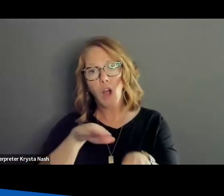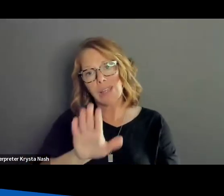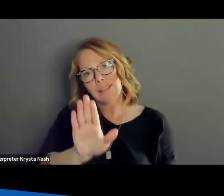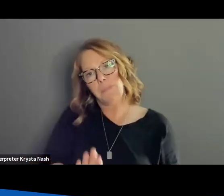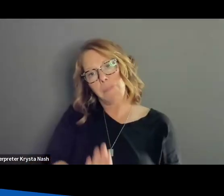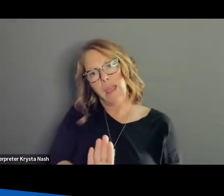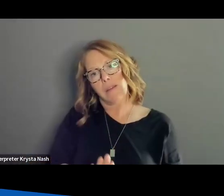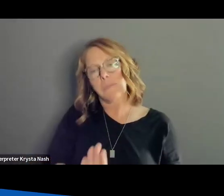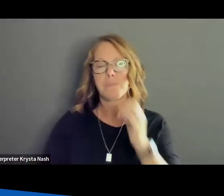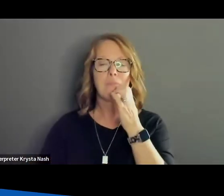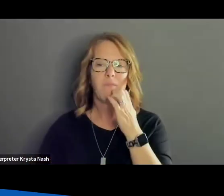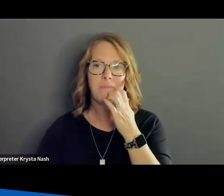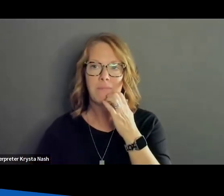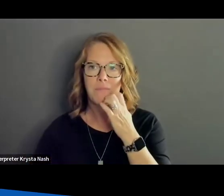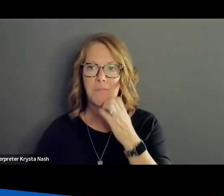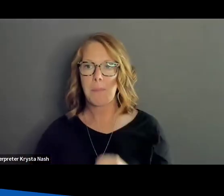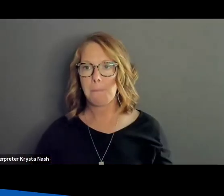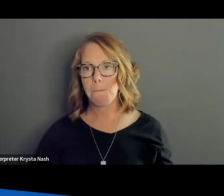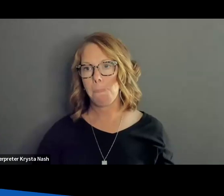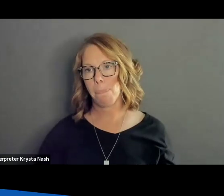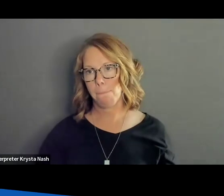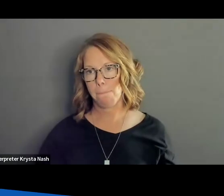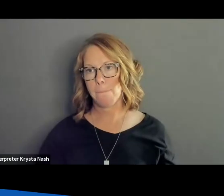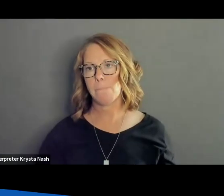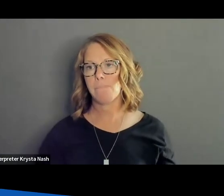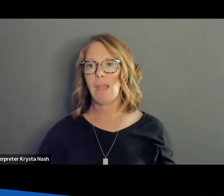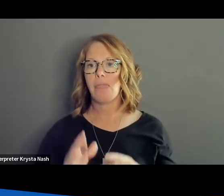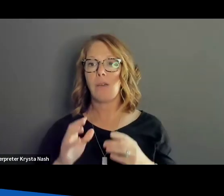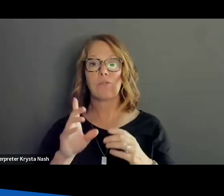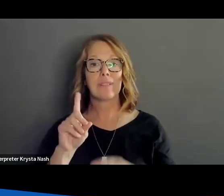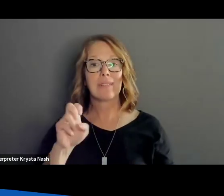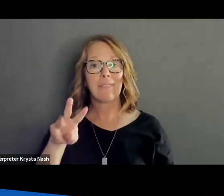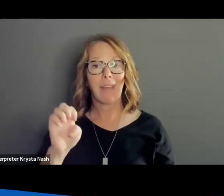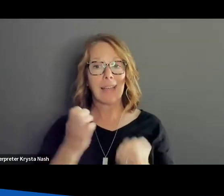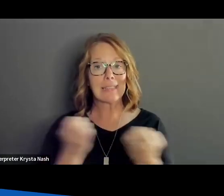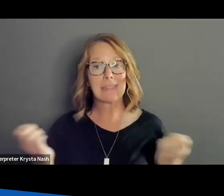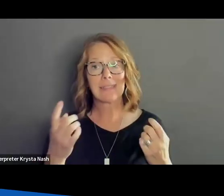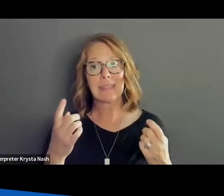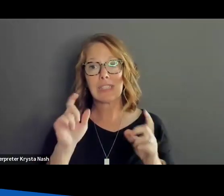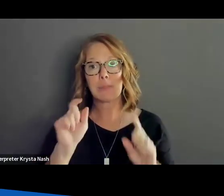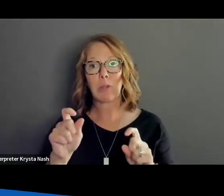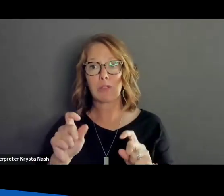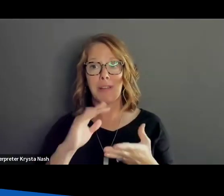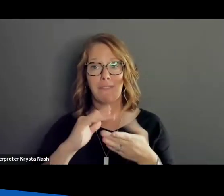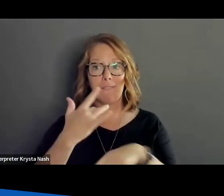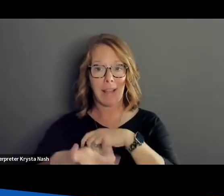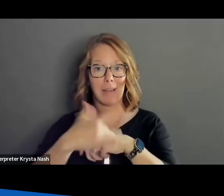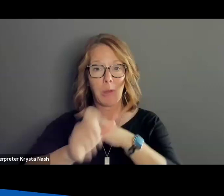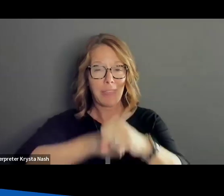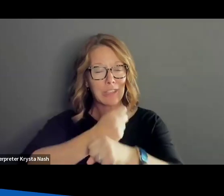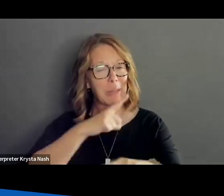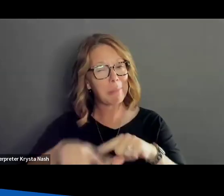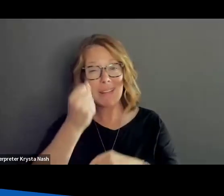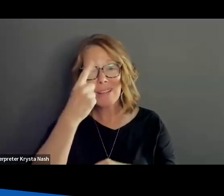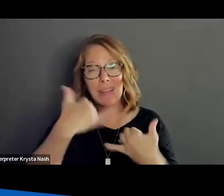place it down lower. The devices were supposed to come out this year. There's still some problems.